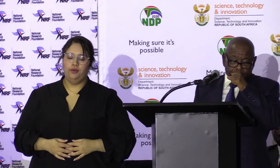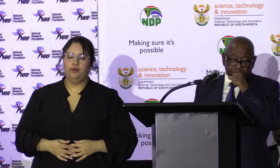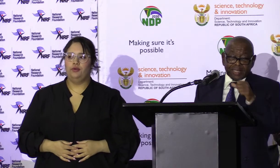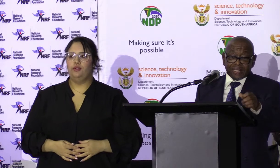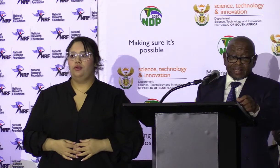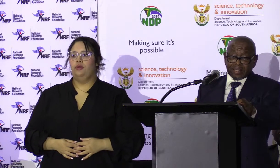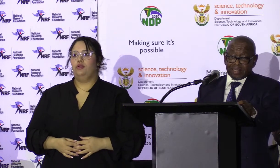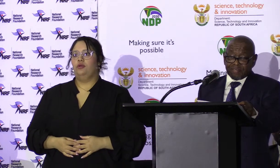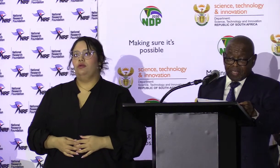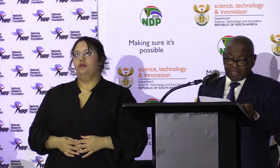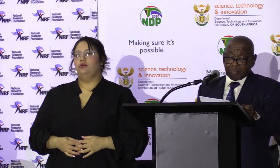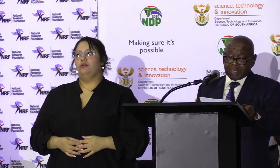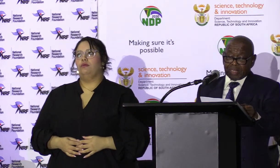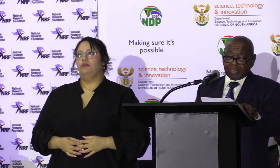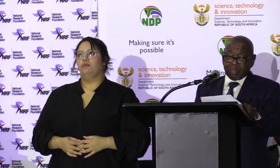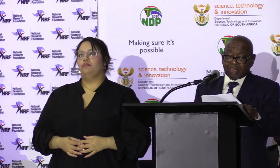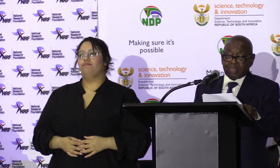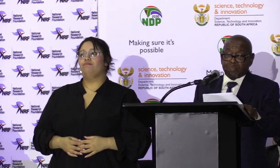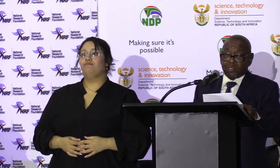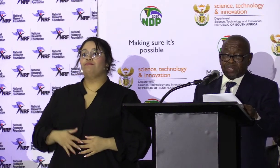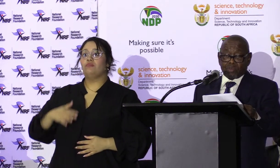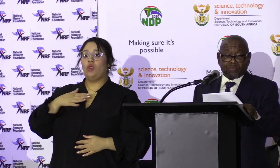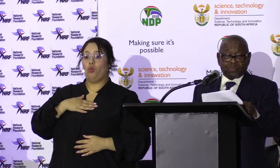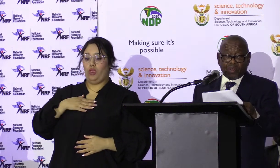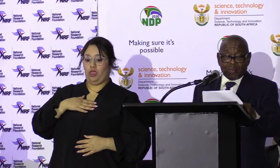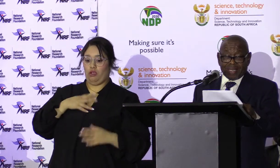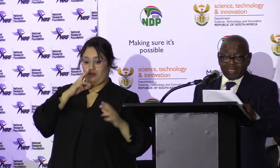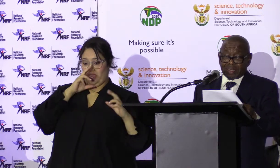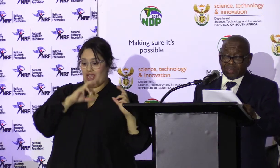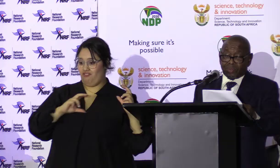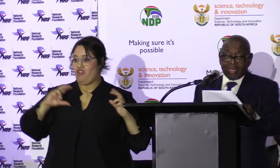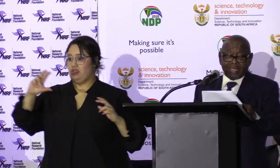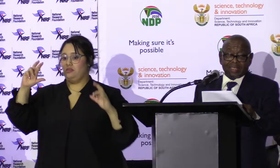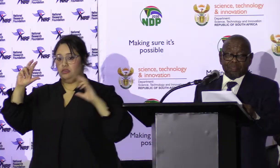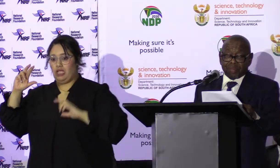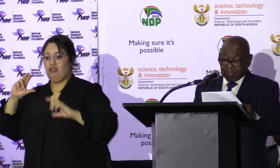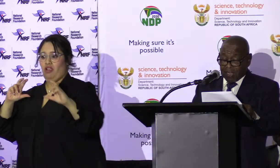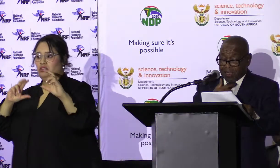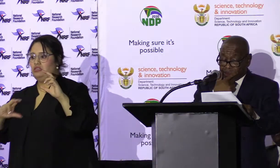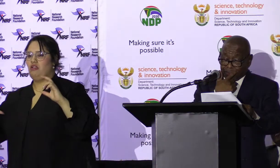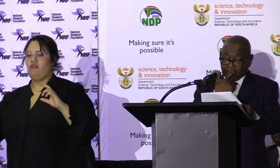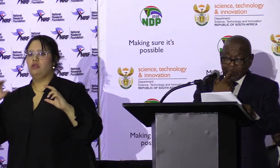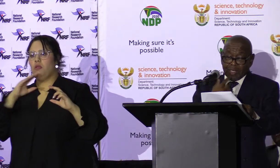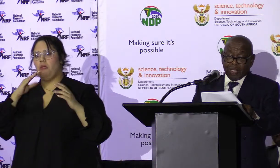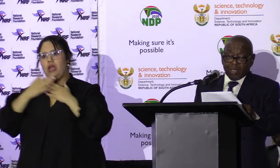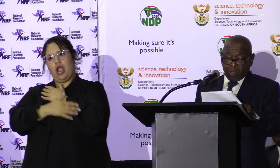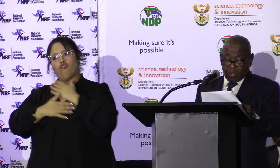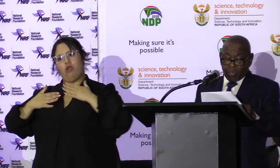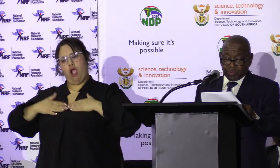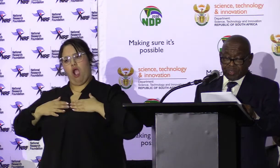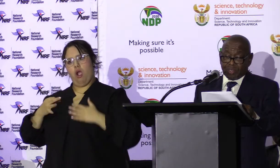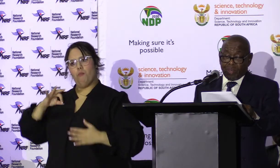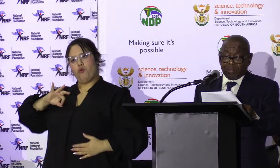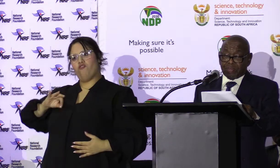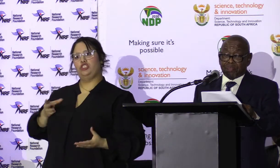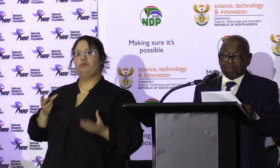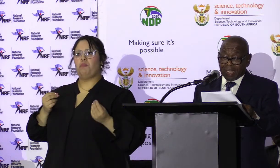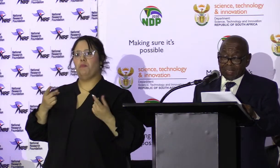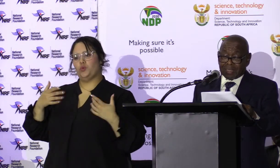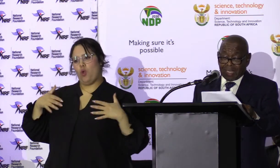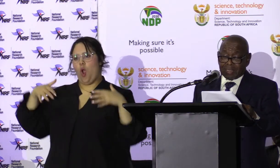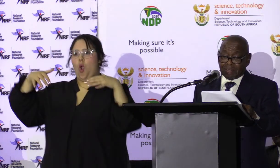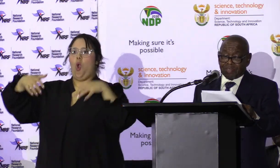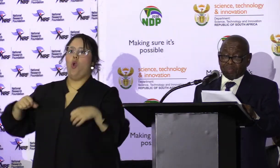Now, it is these investments that makes it possible for our country to earn the privilege of co-hosting one